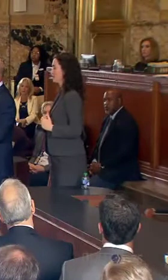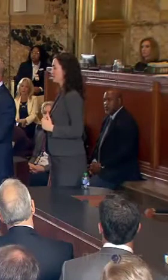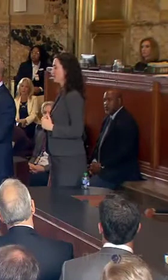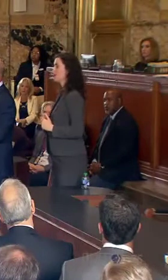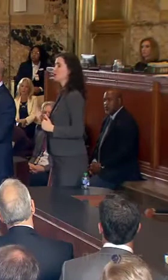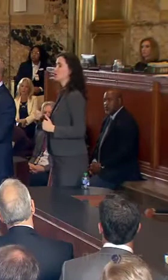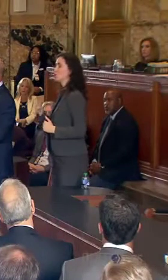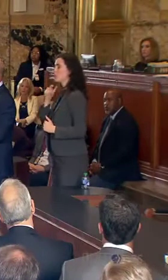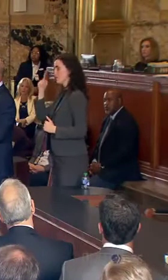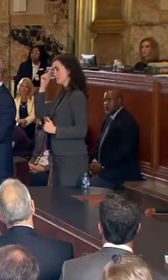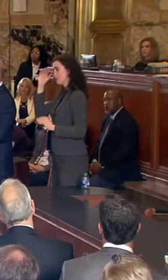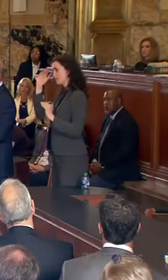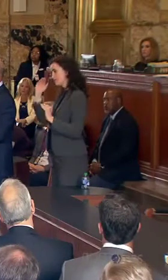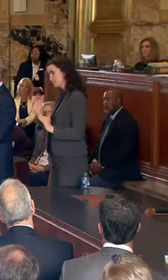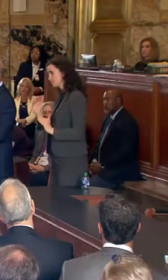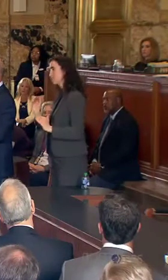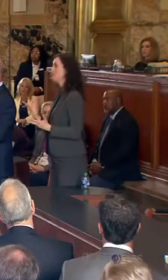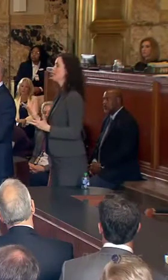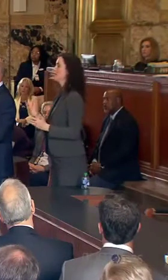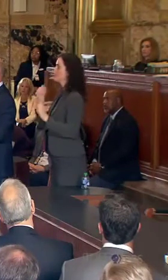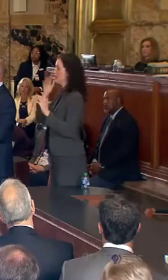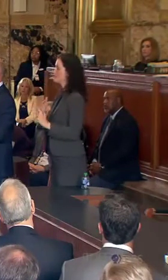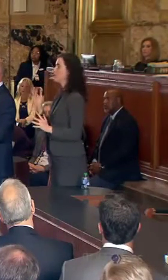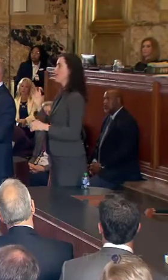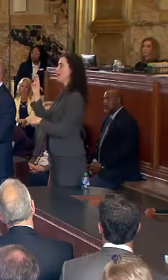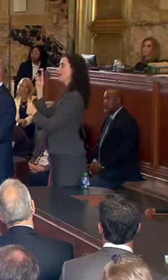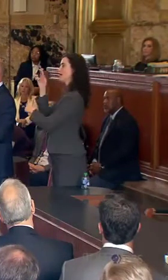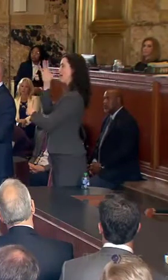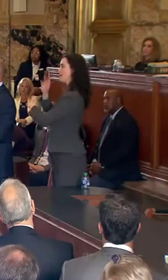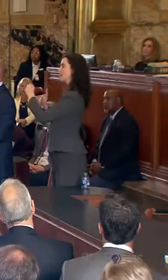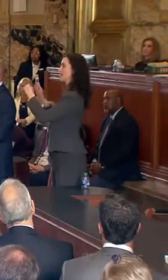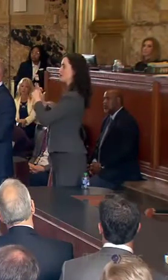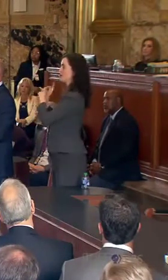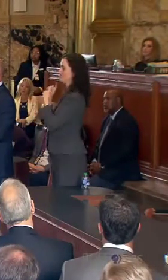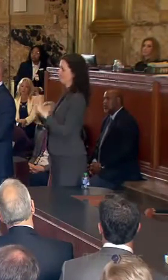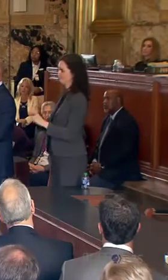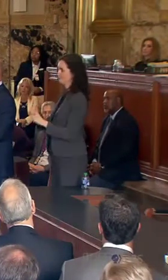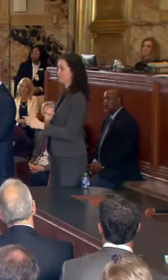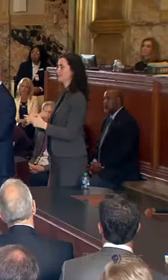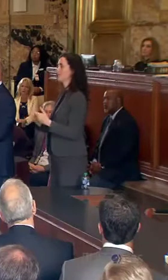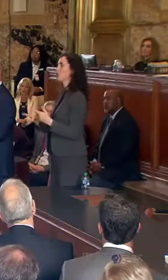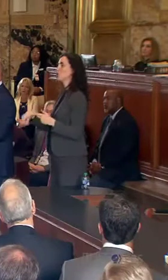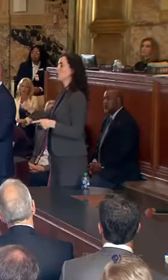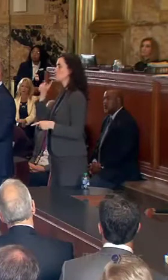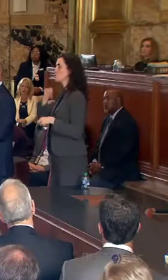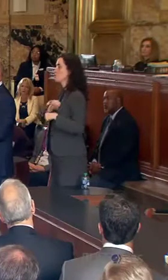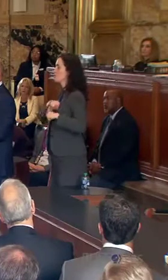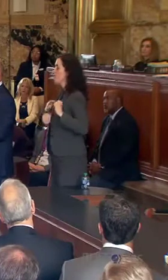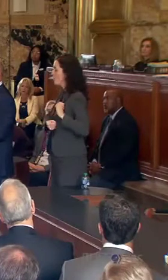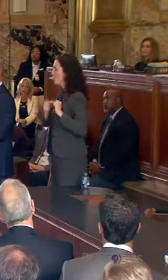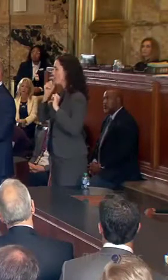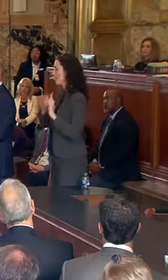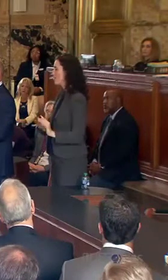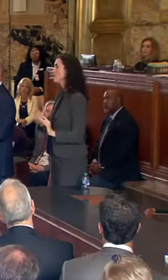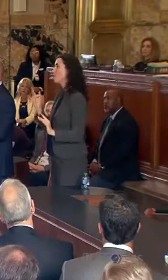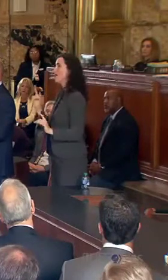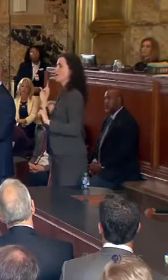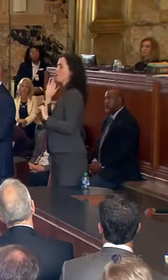Blessed are the poor in spirit, for theirs is the kingdom of heaven. Blessed are those who mourn, for they shall be